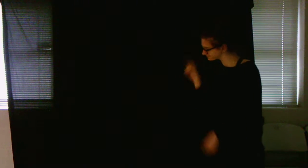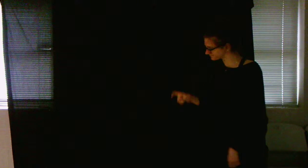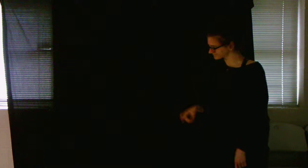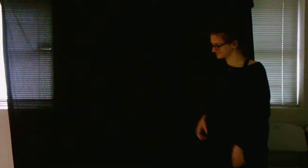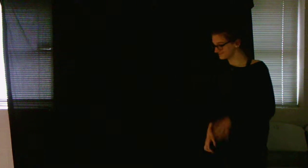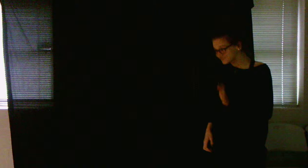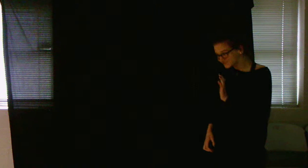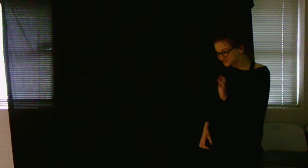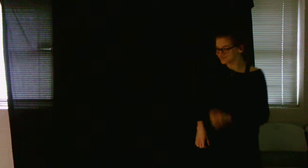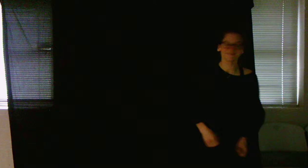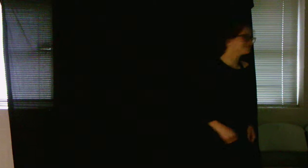He'll want to go with you.